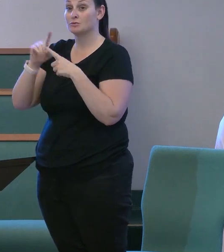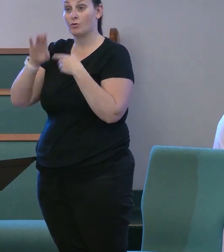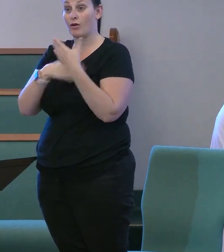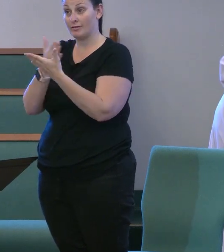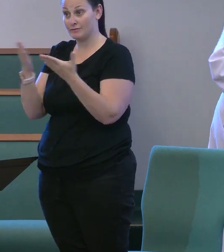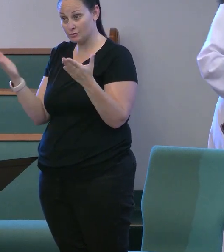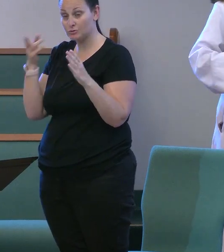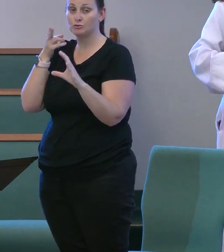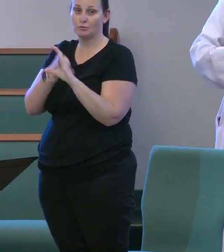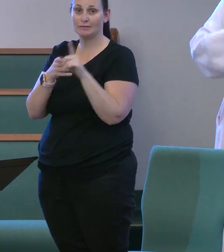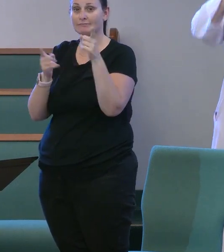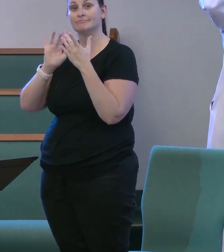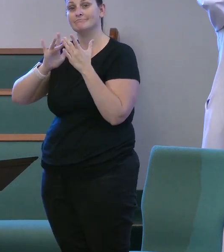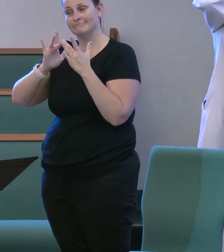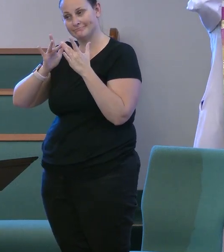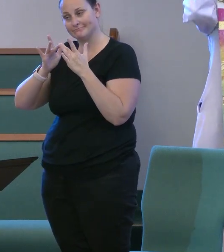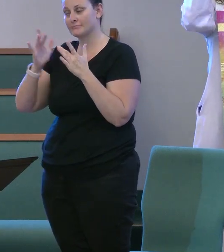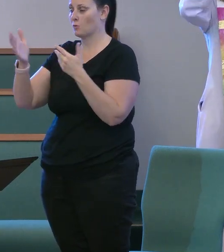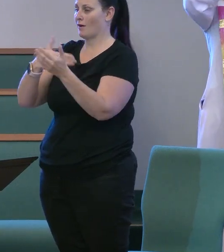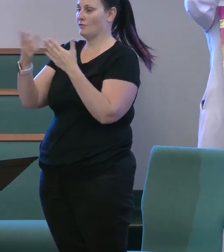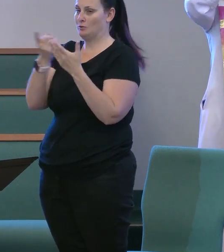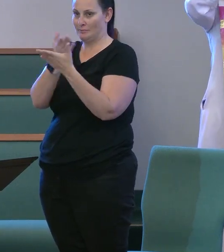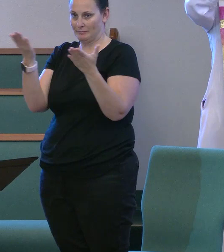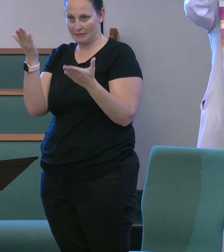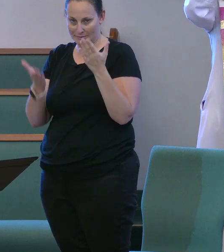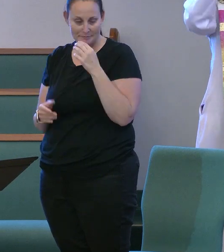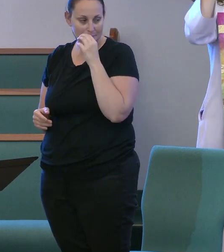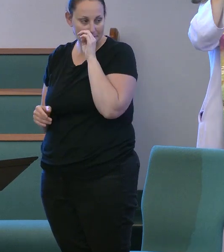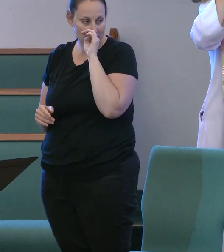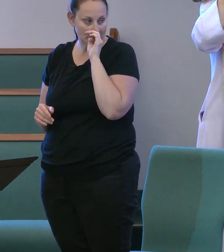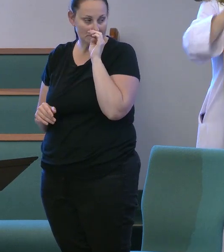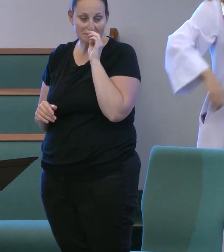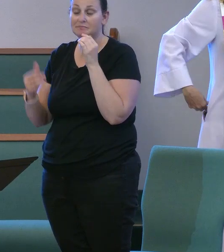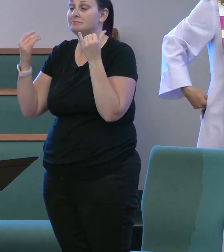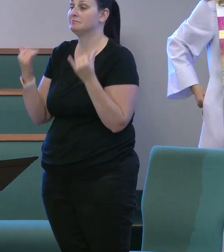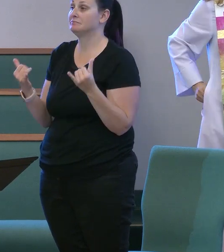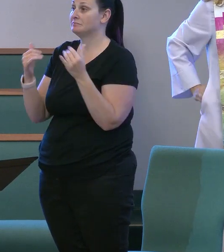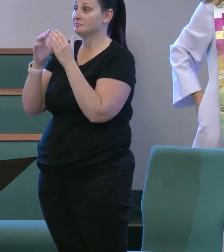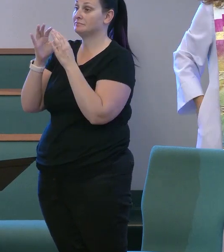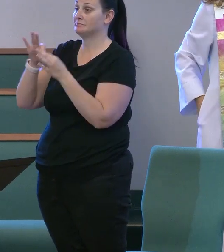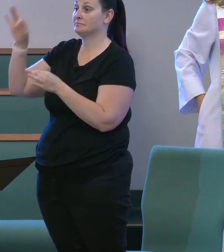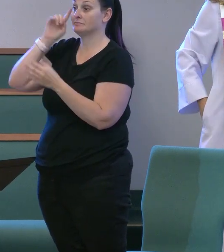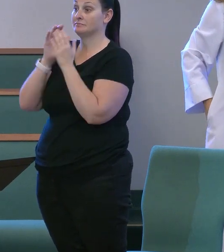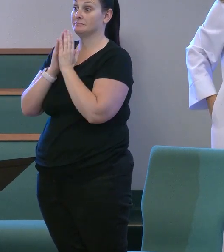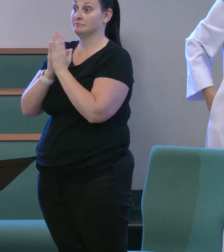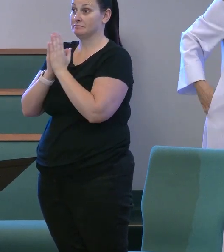you joining us online, wherever you might be. Would you join me in the spirit of